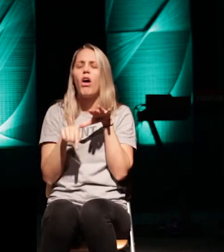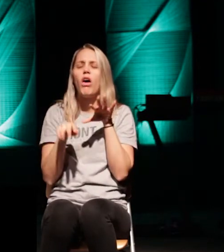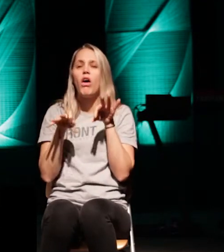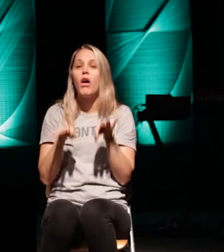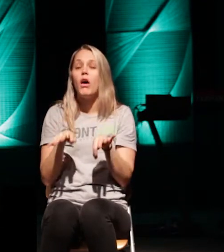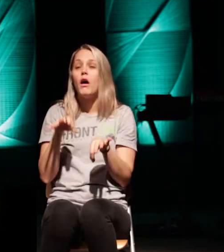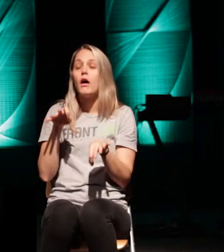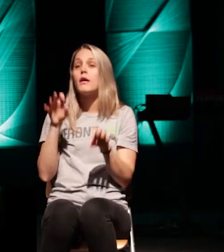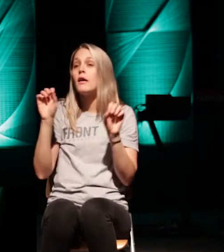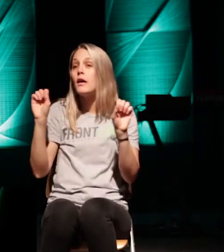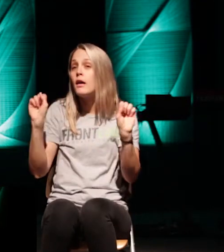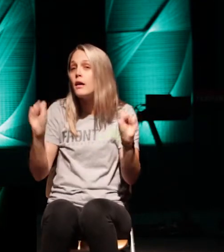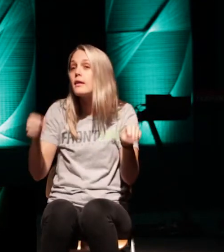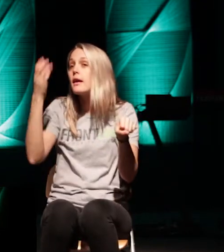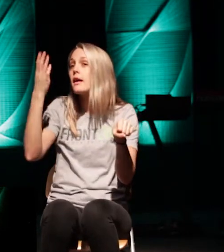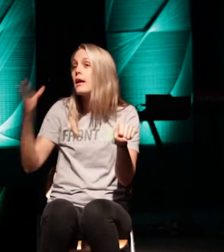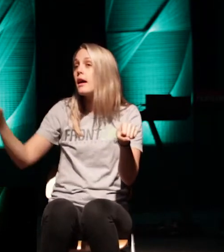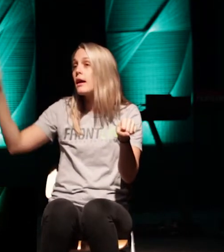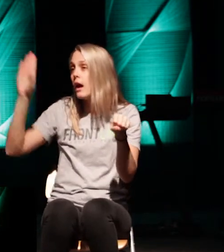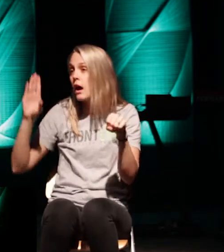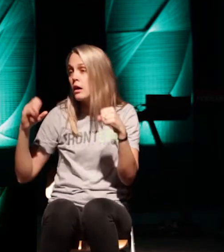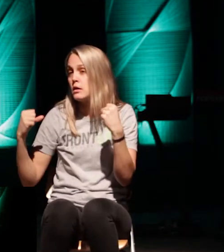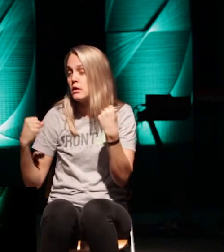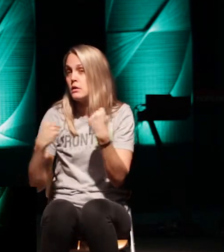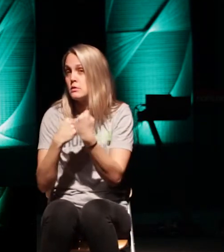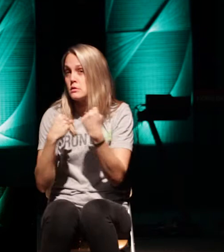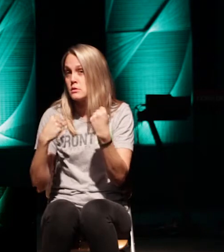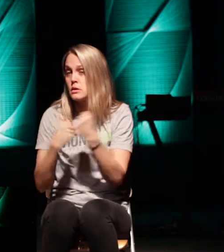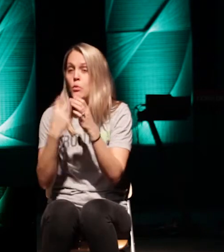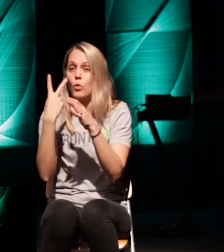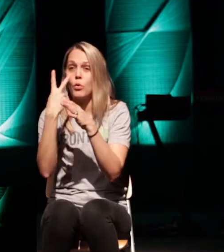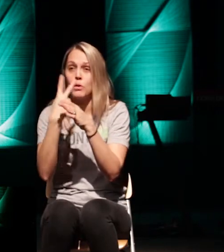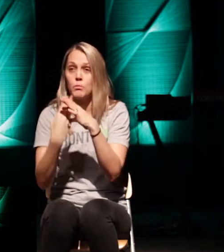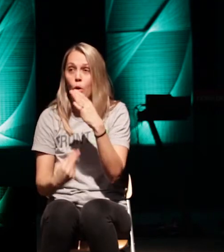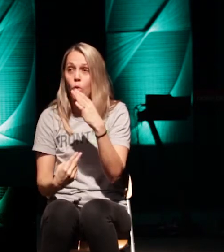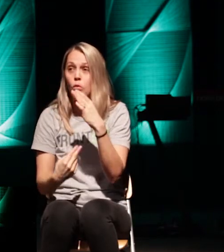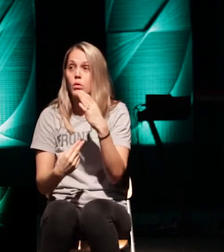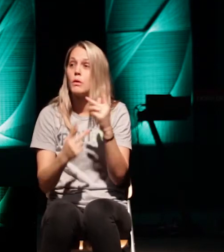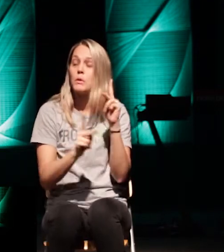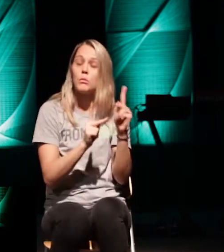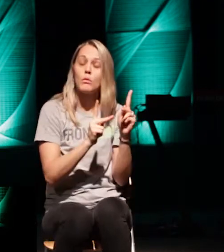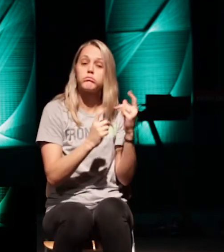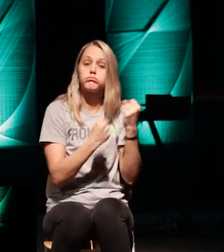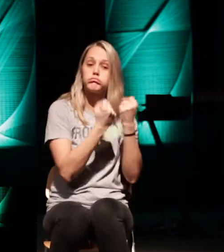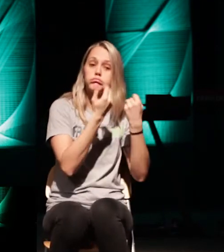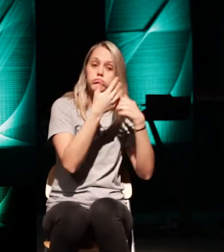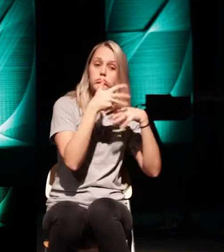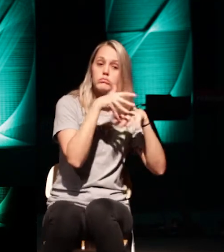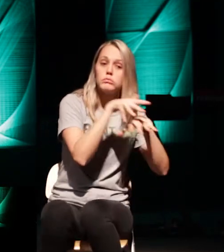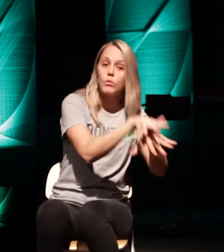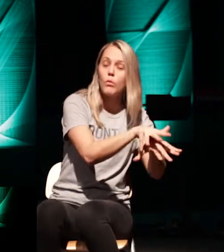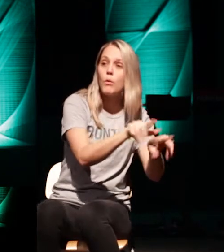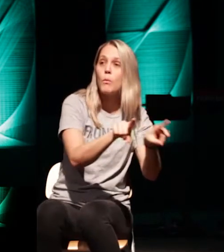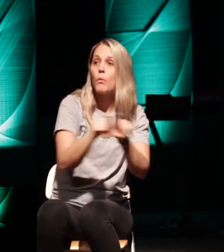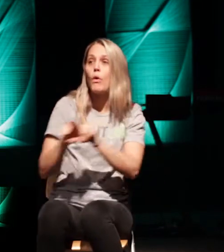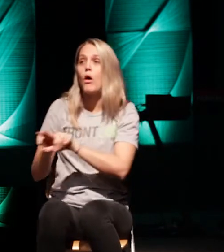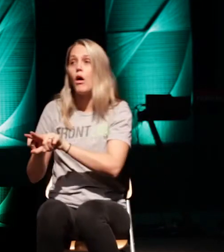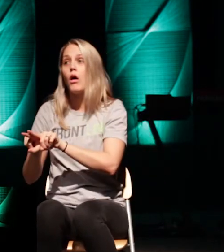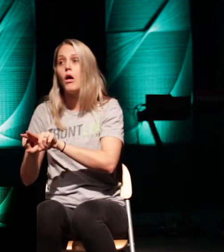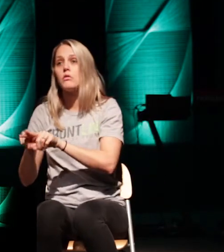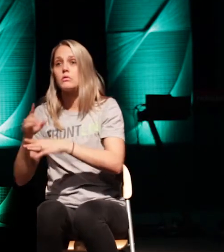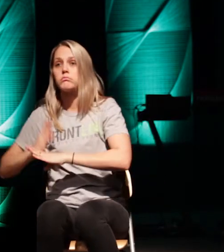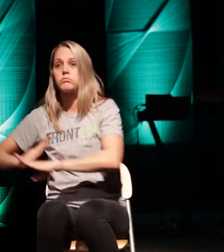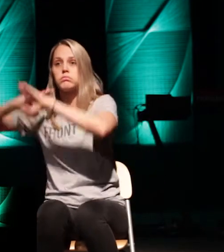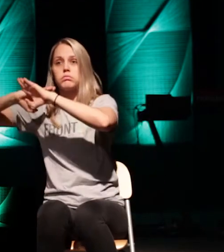Can God be both for people who support immigration and the wall?